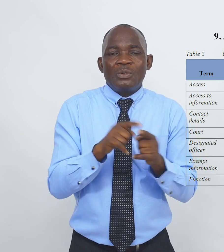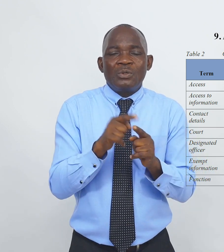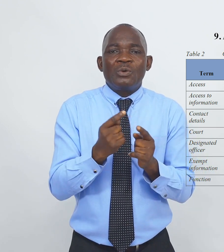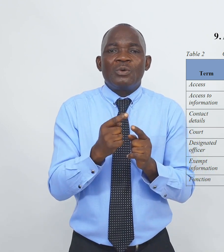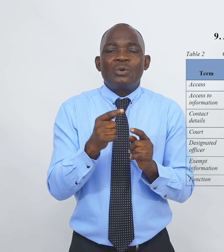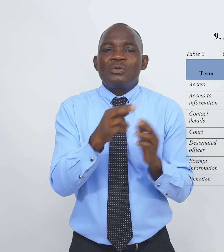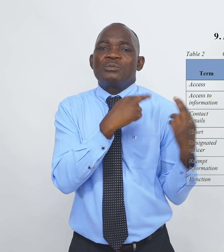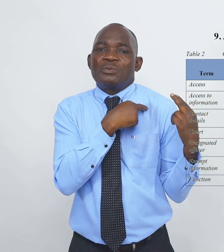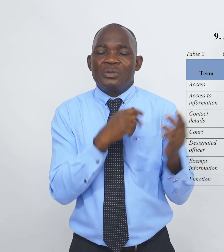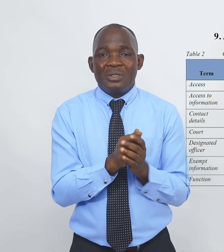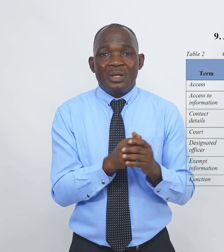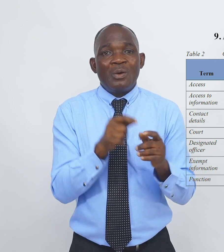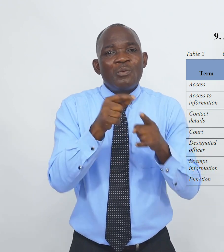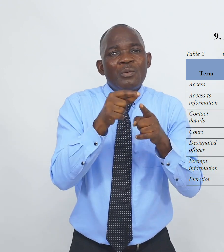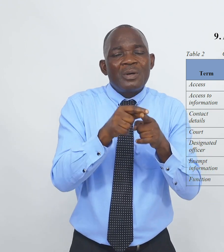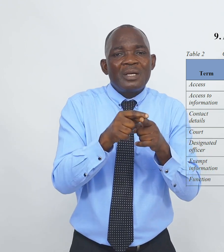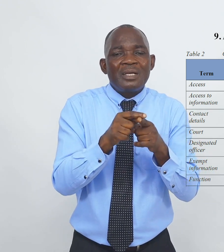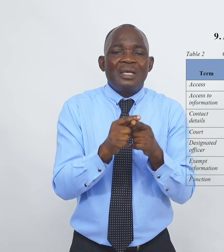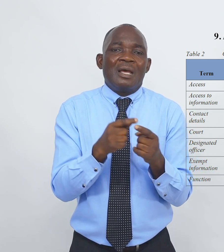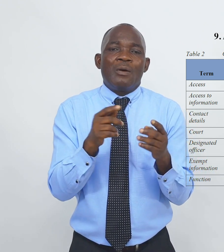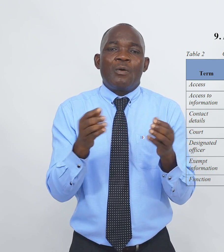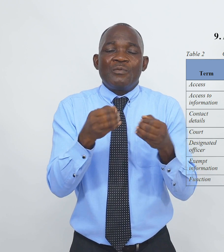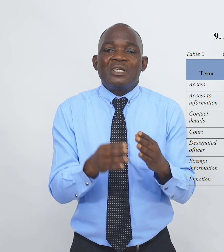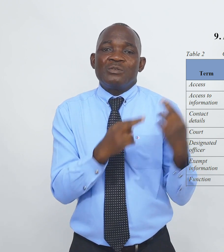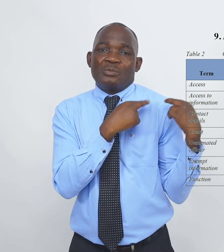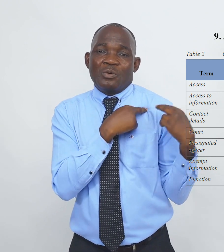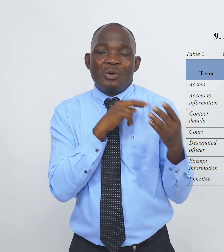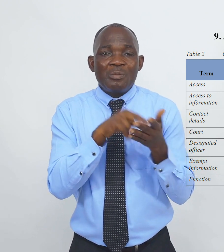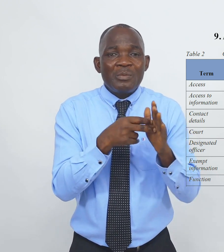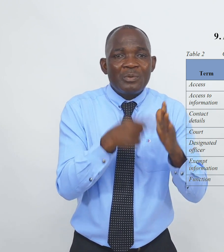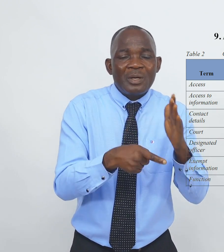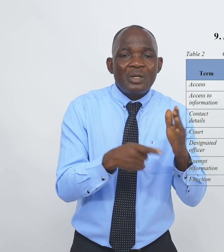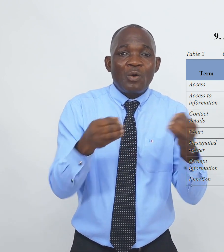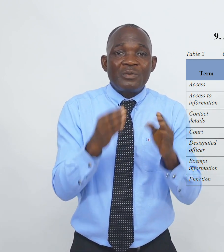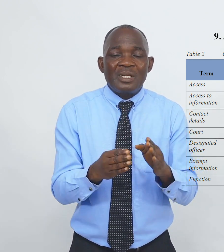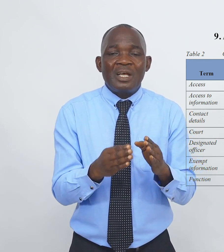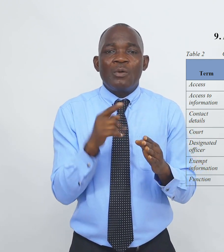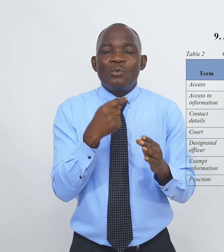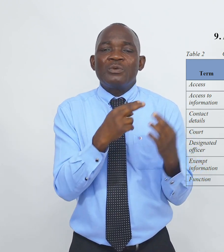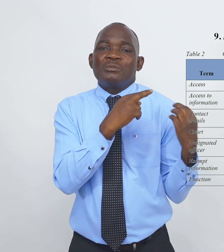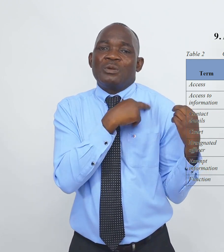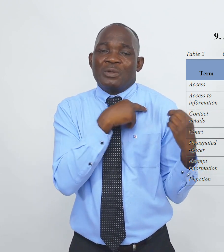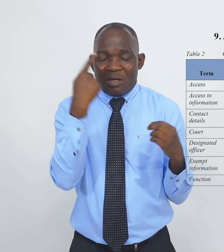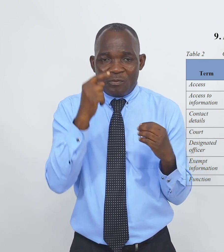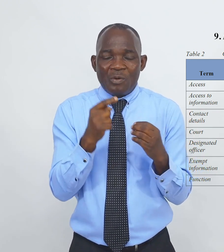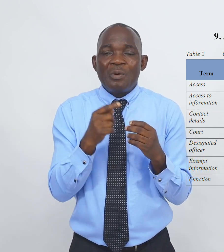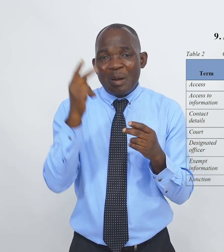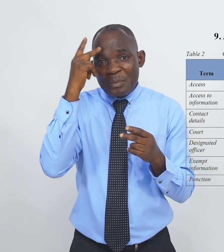jurisdiction. Term. Designated officer. Definition. An officer designated for the purposes of